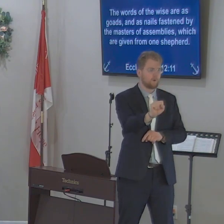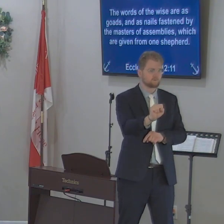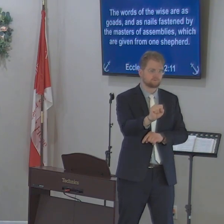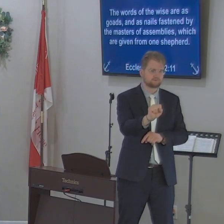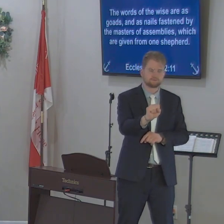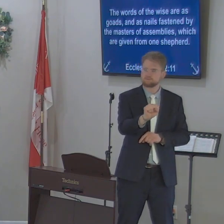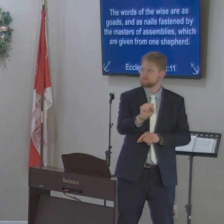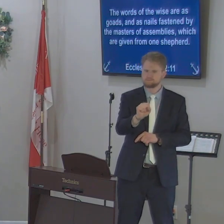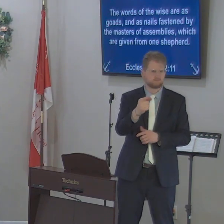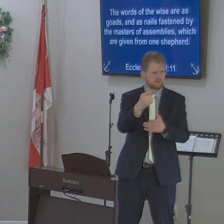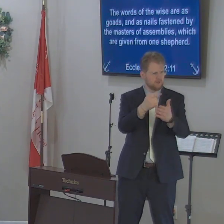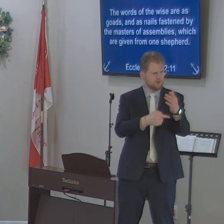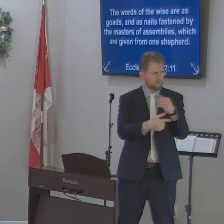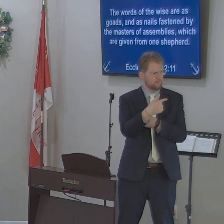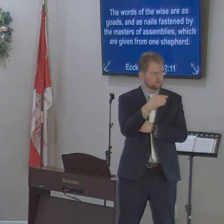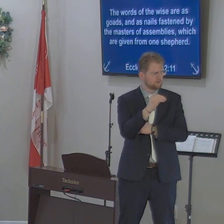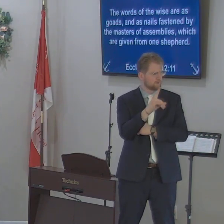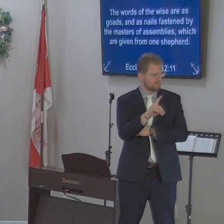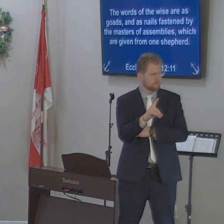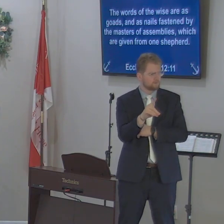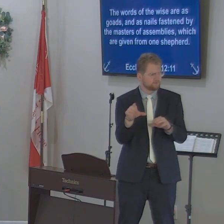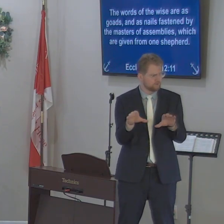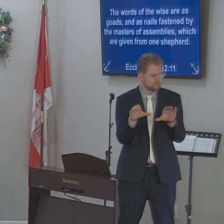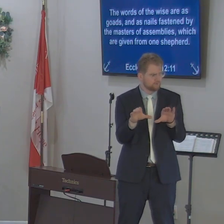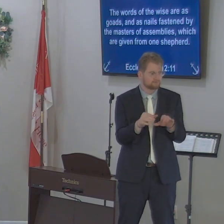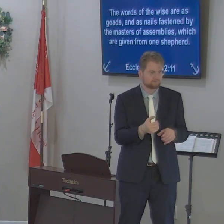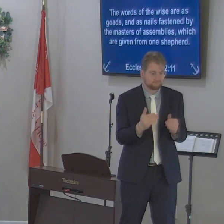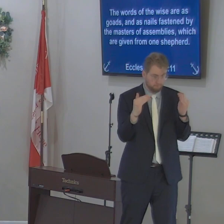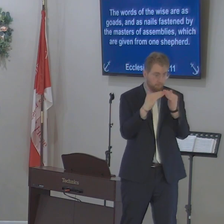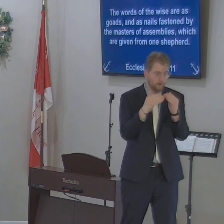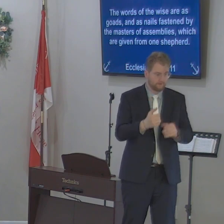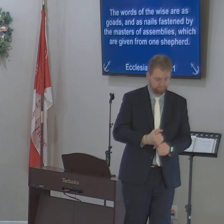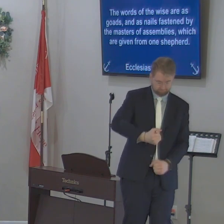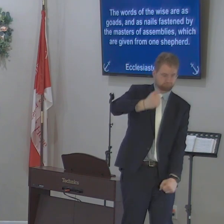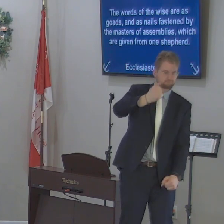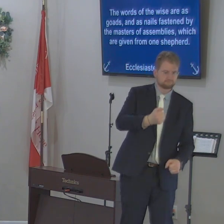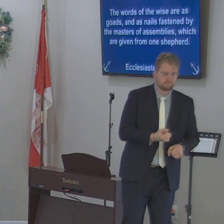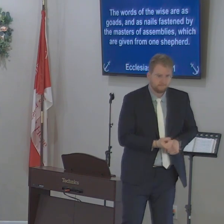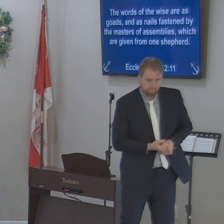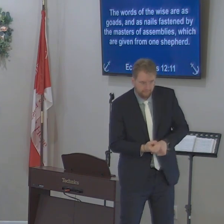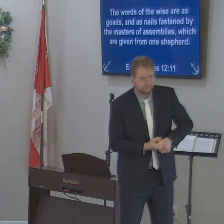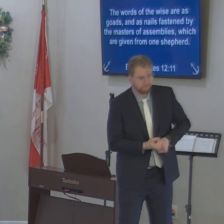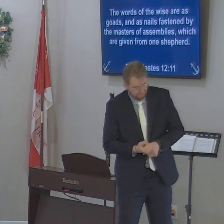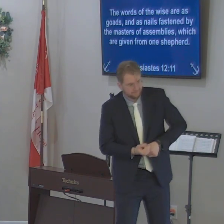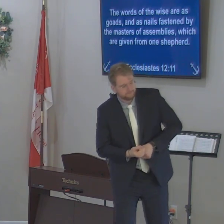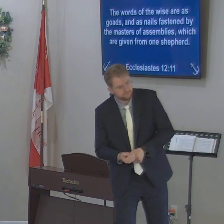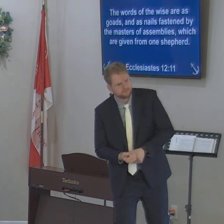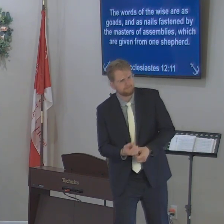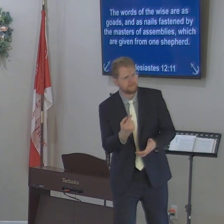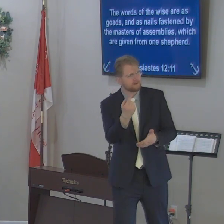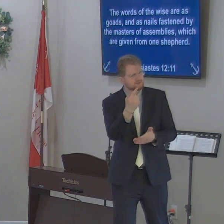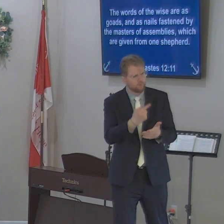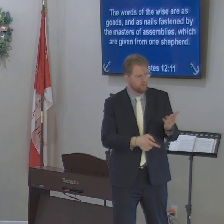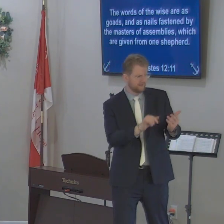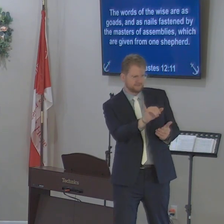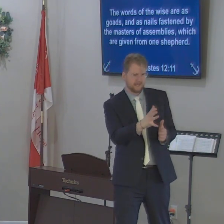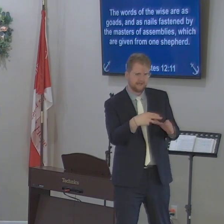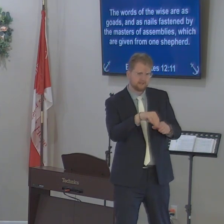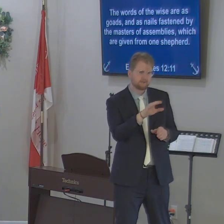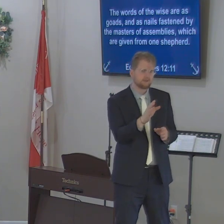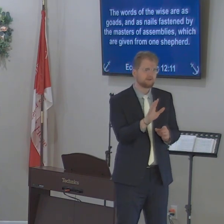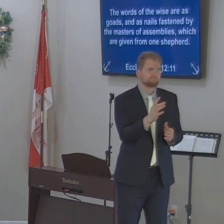Goads. What does the goad do? Pricks the oxen. What does the goad do in your life? Pricks your heart. Everybody